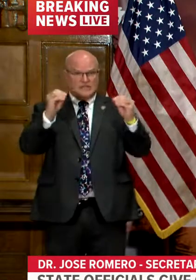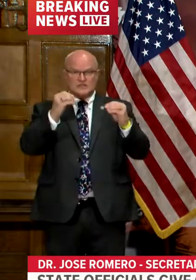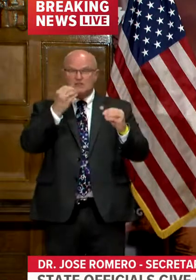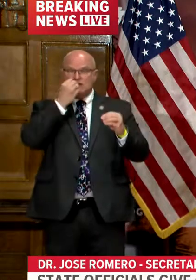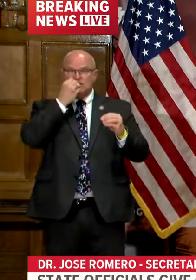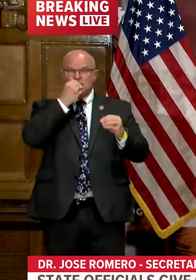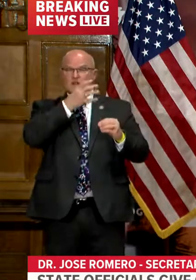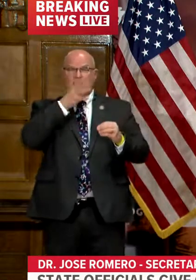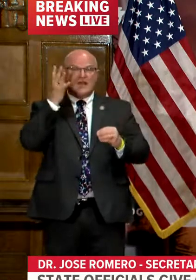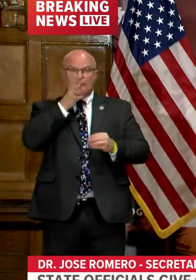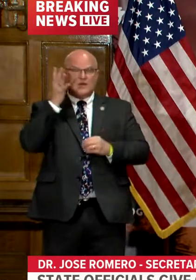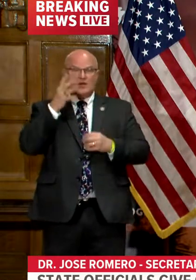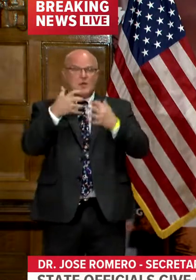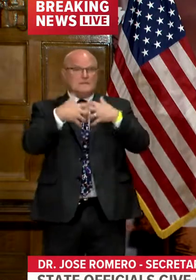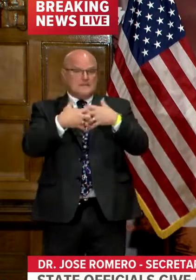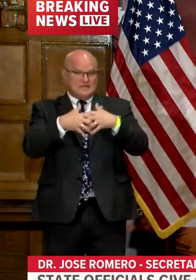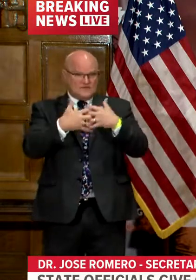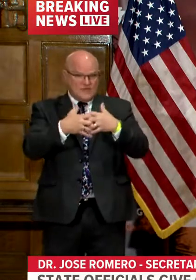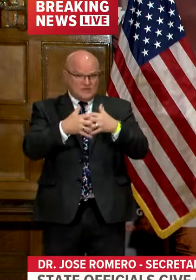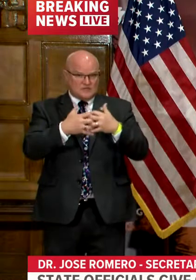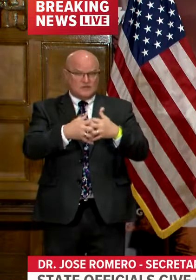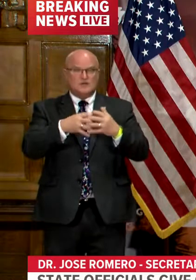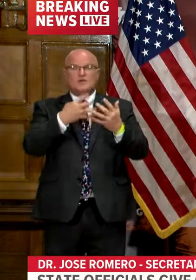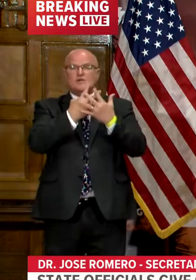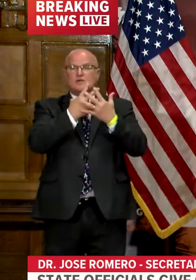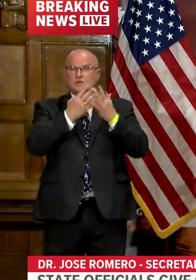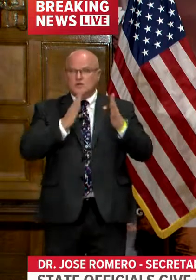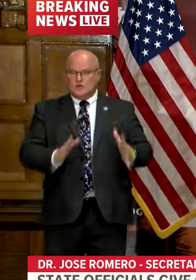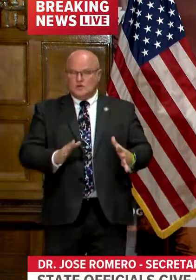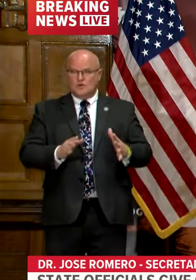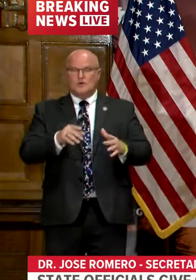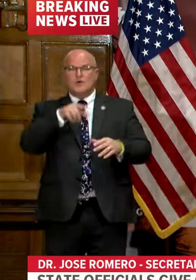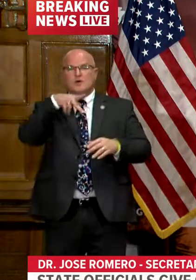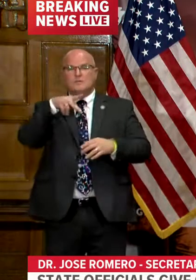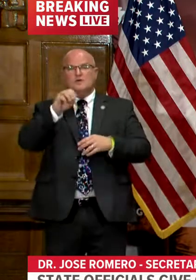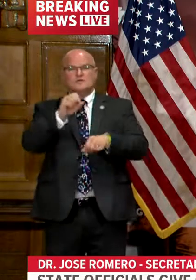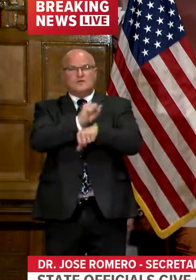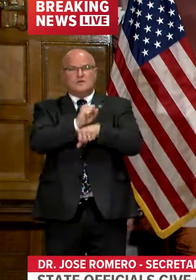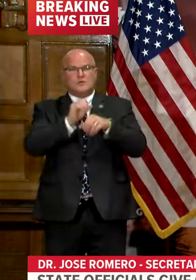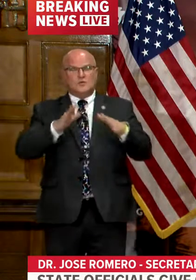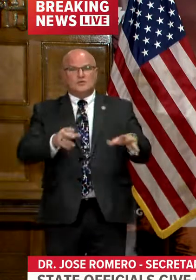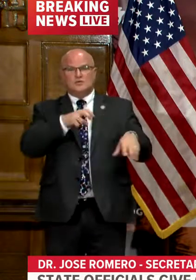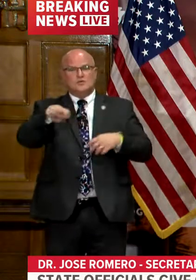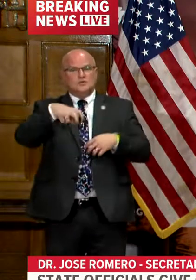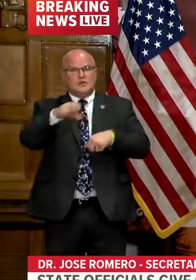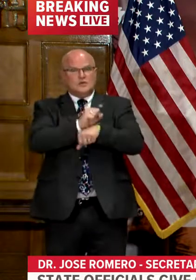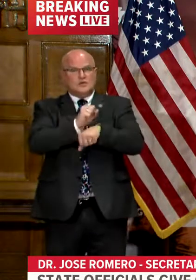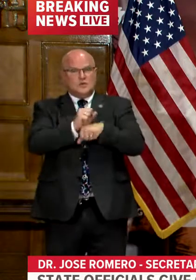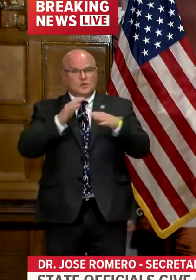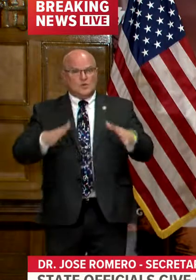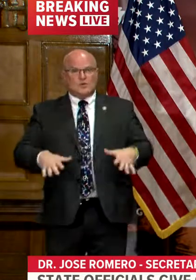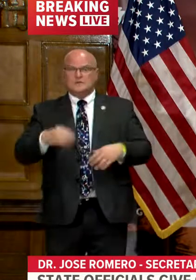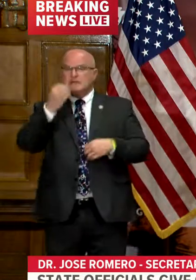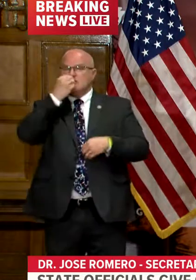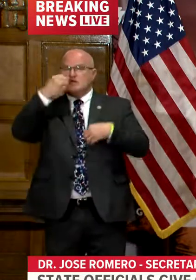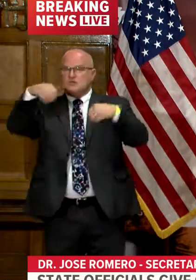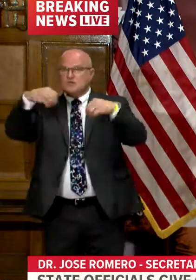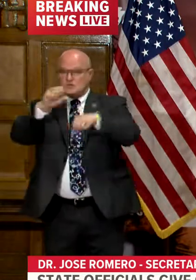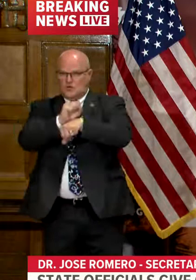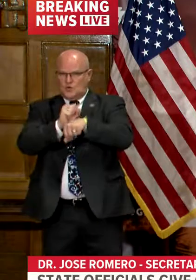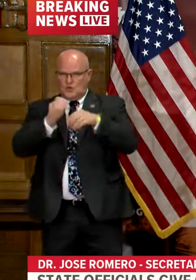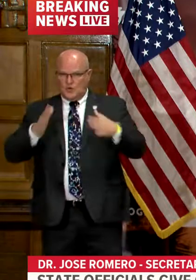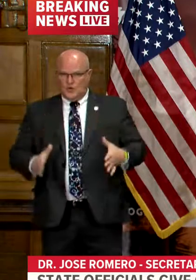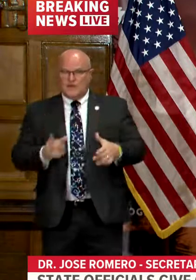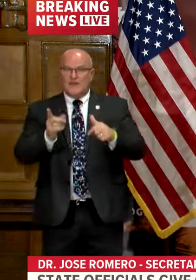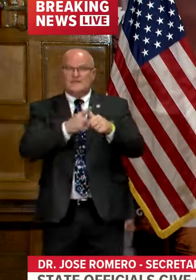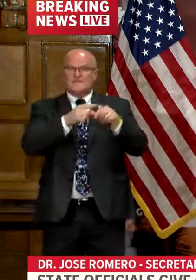food and agriculture, manufacturing, corrections workers, postal workers, transit workers, and grocery store workers. Those would be in that